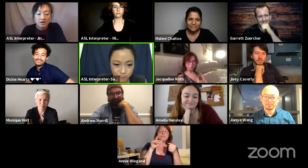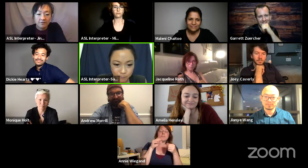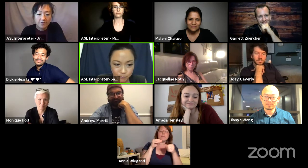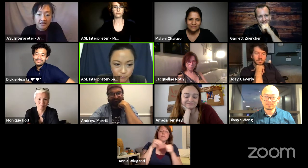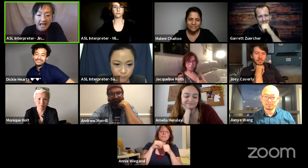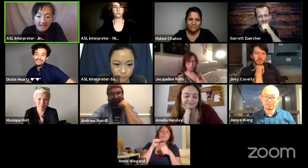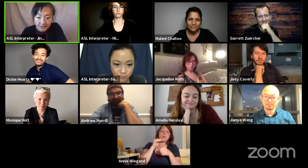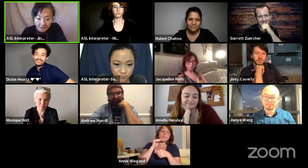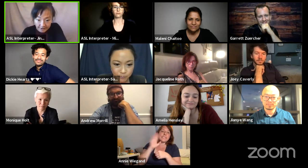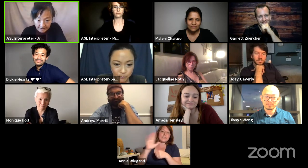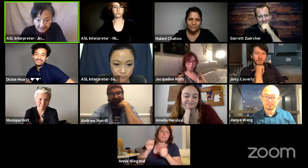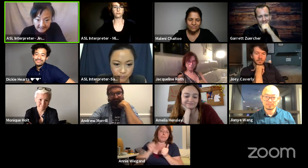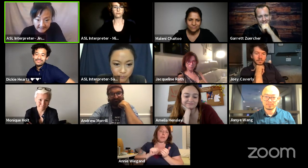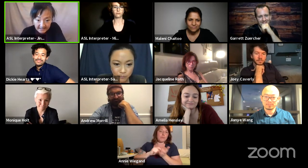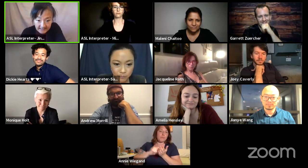For the actors,